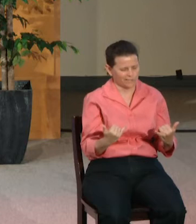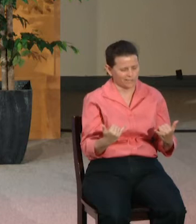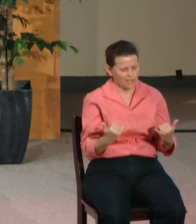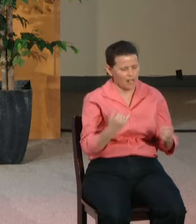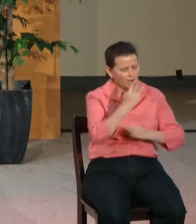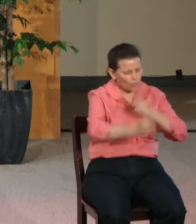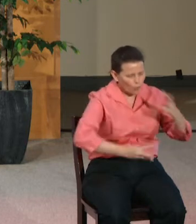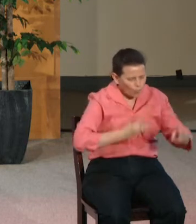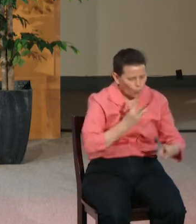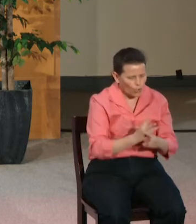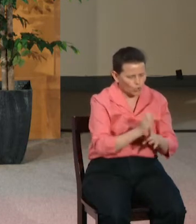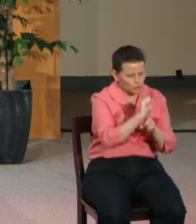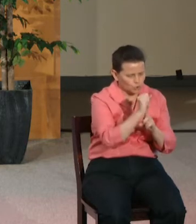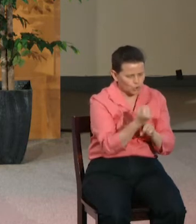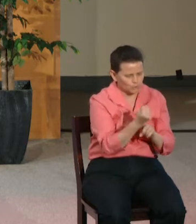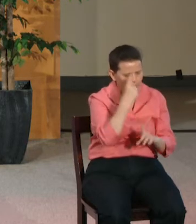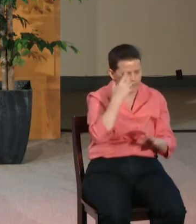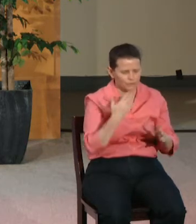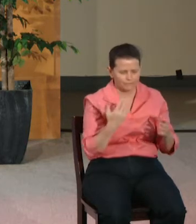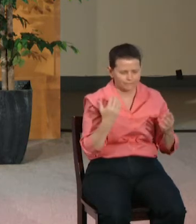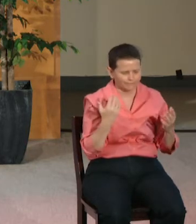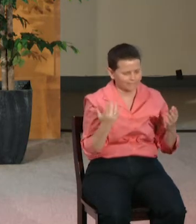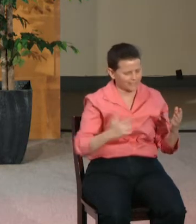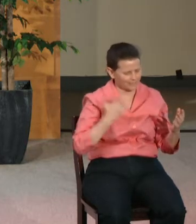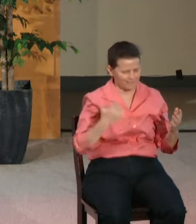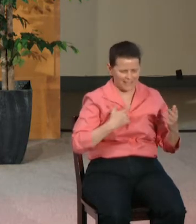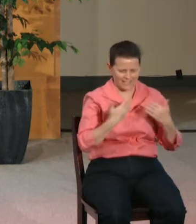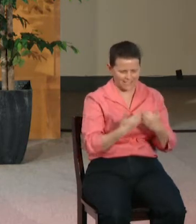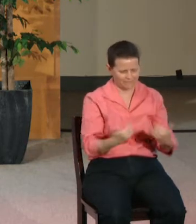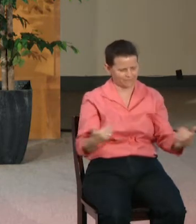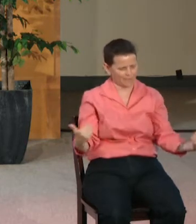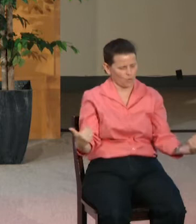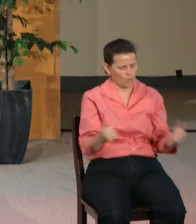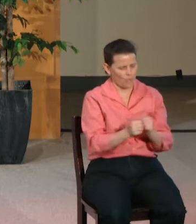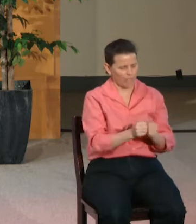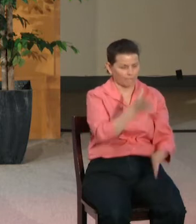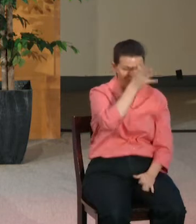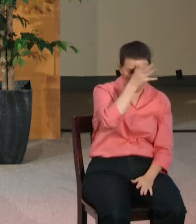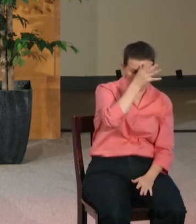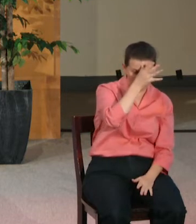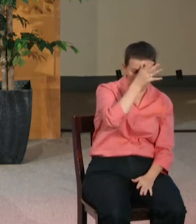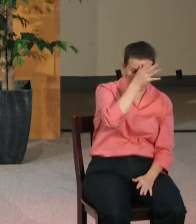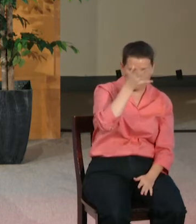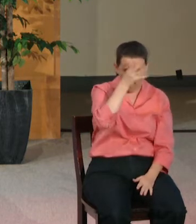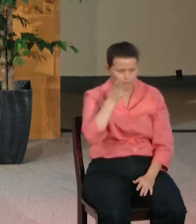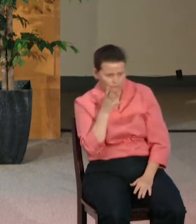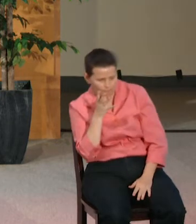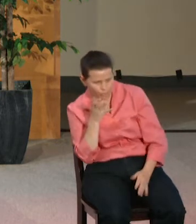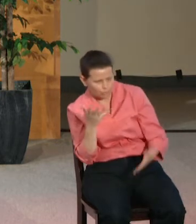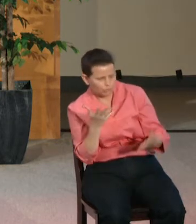there seems to be some division and conflict and everything, you know, with fathers and mothers and everything, and there seems to